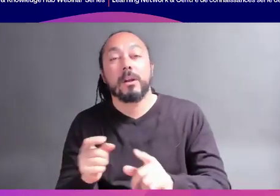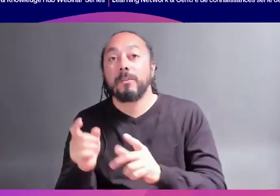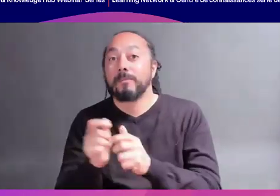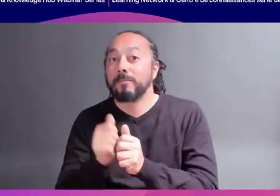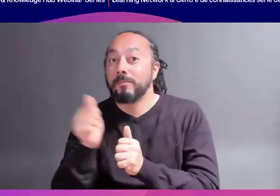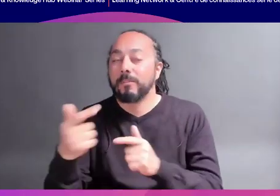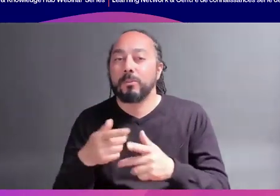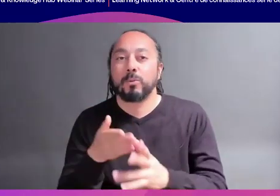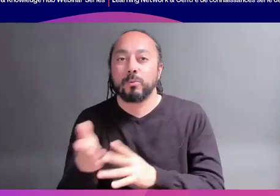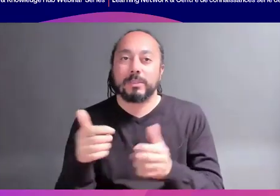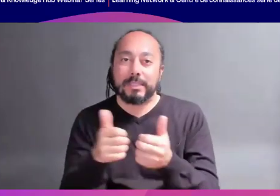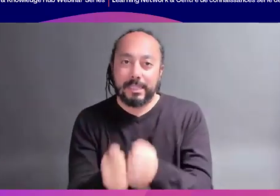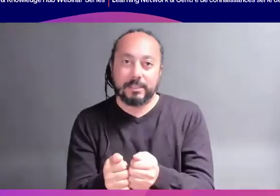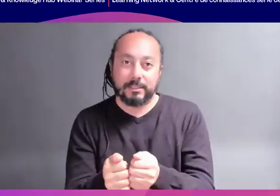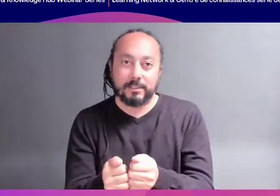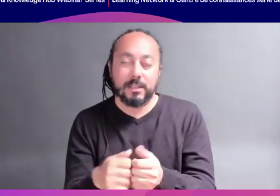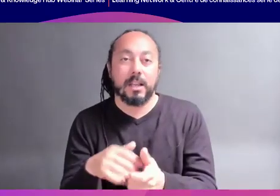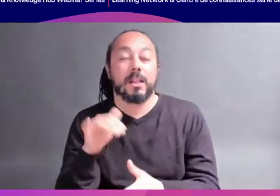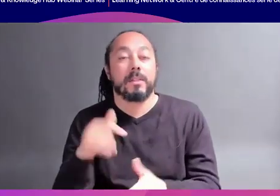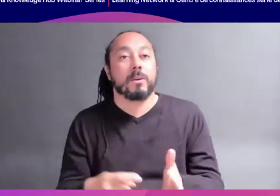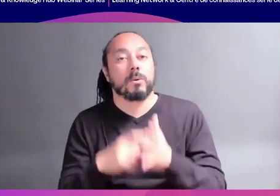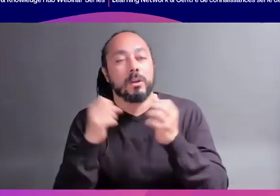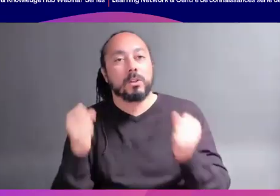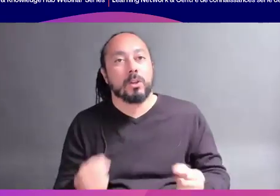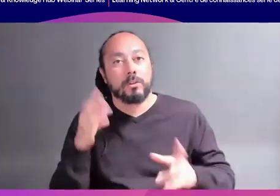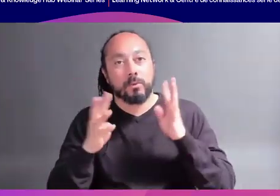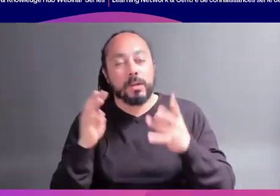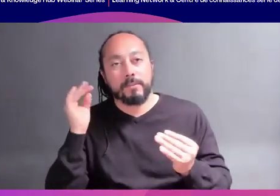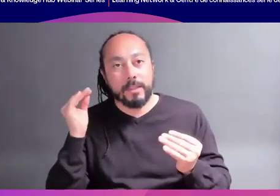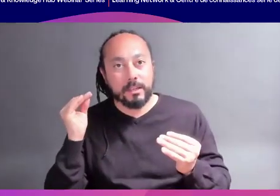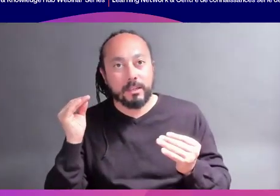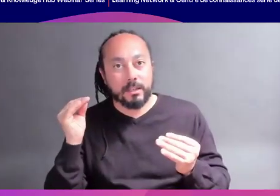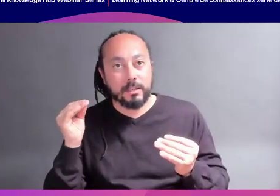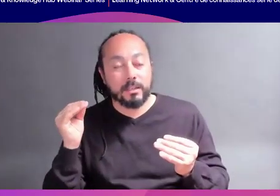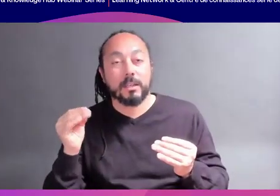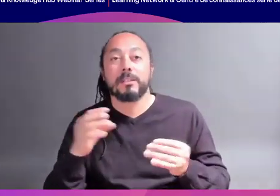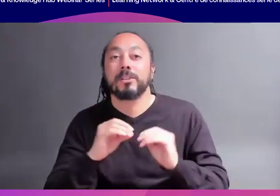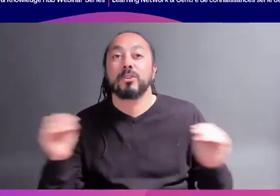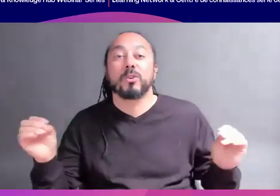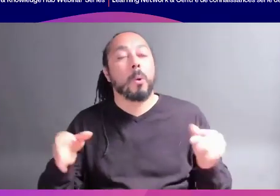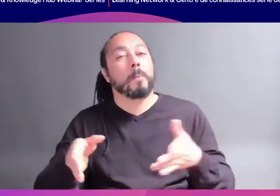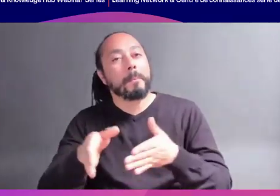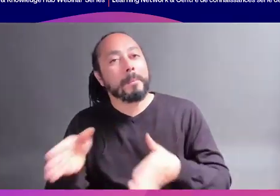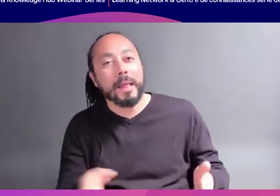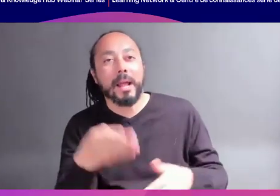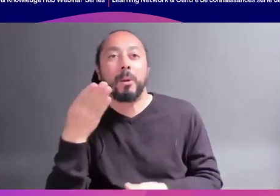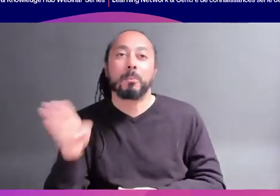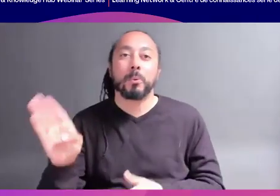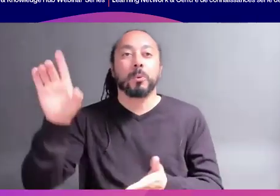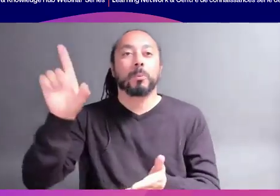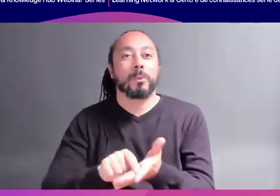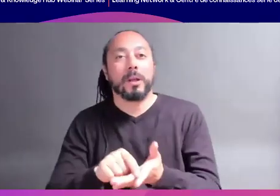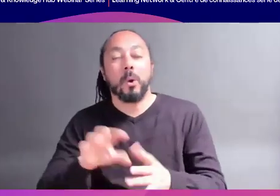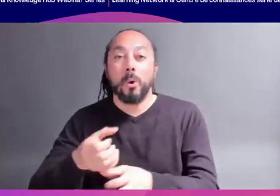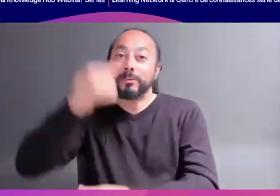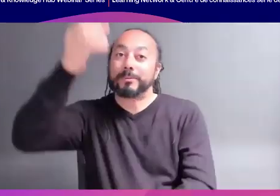text. And that required a lot of creative thinking, because there wasn't a blueprint. There weren't signposts to say,